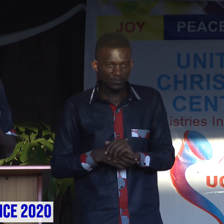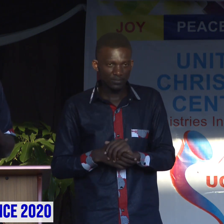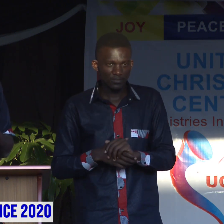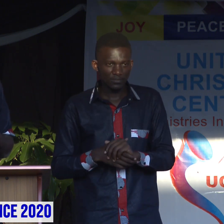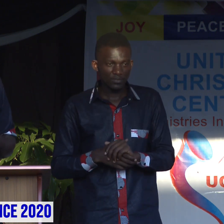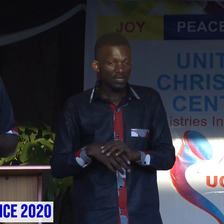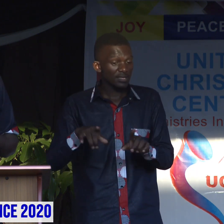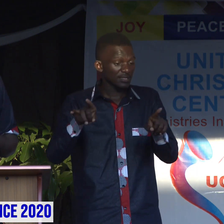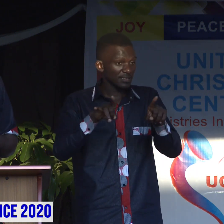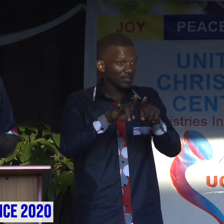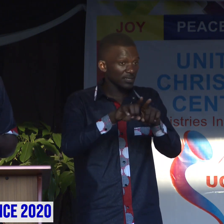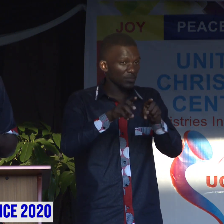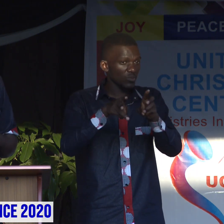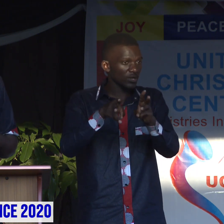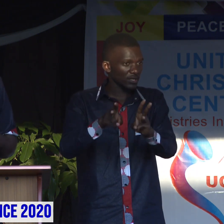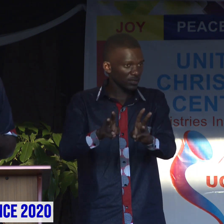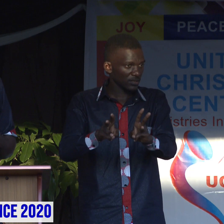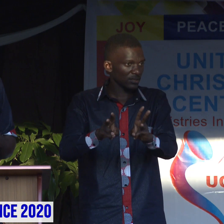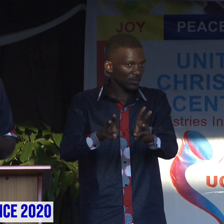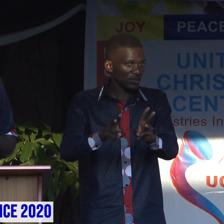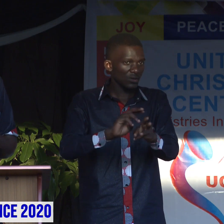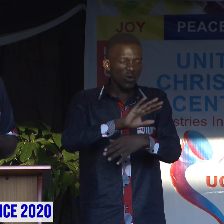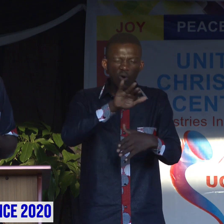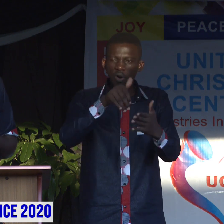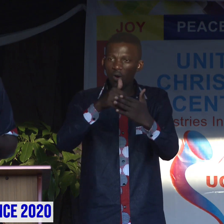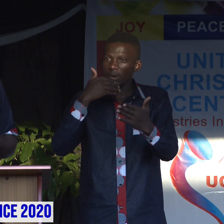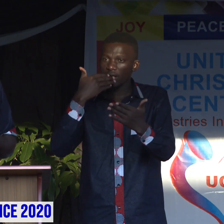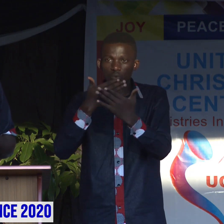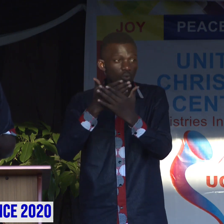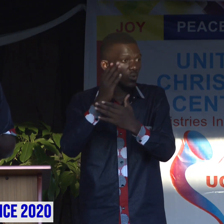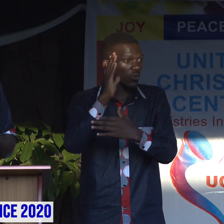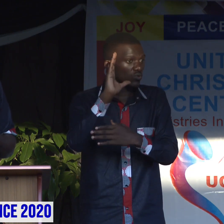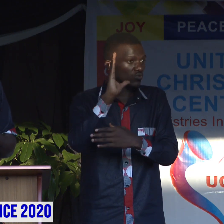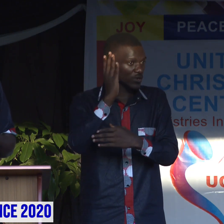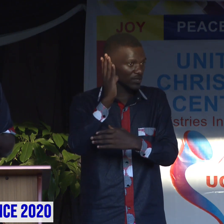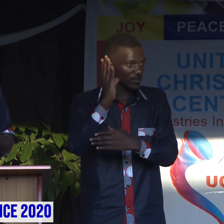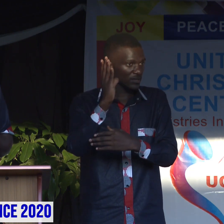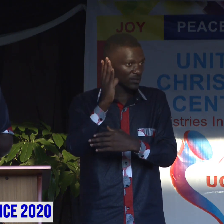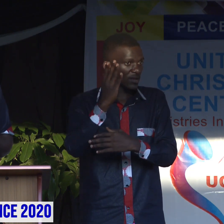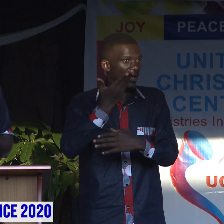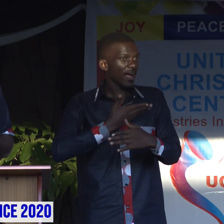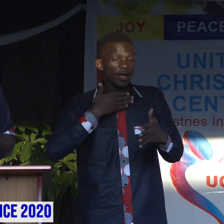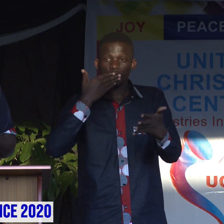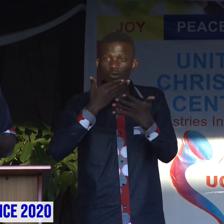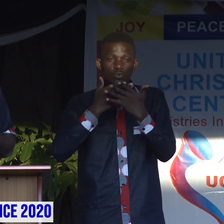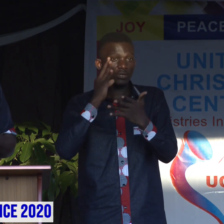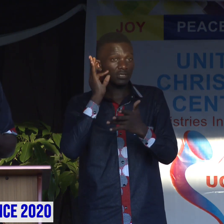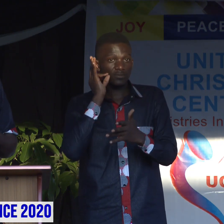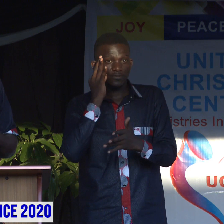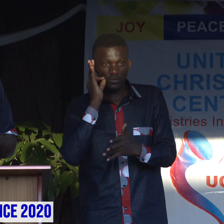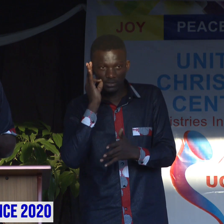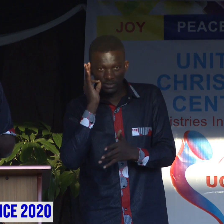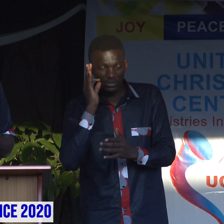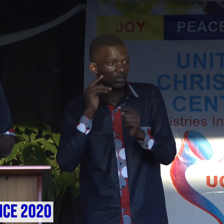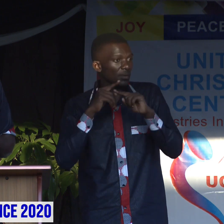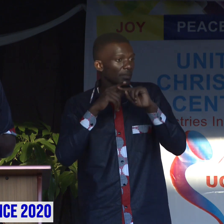agamba, likewise, nti bwekityo, every good tree, buli muti omulungi, bears good fruit, gubala ebibala